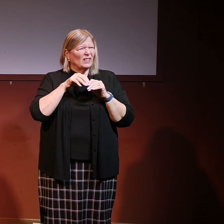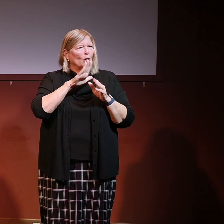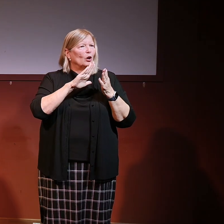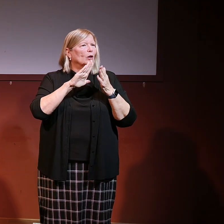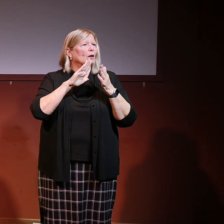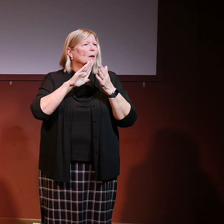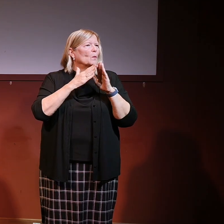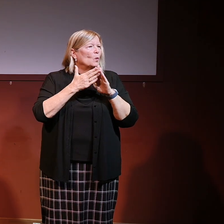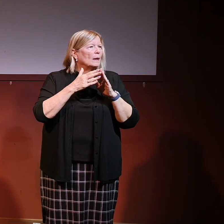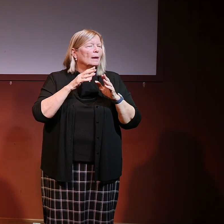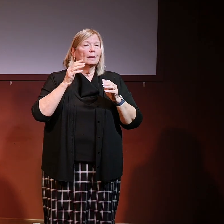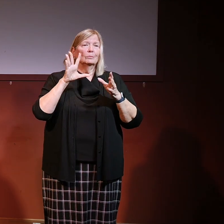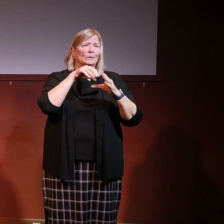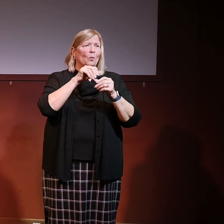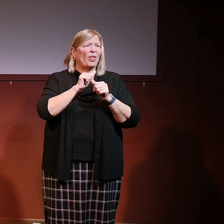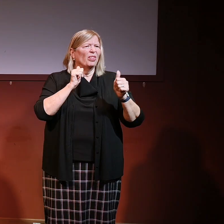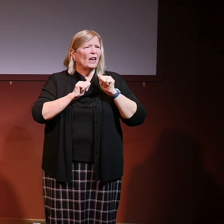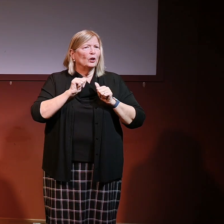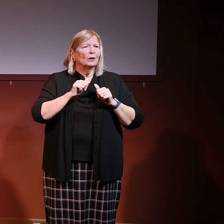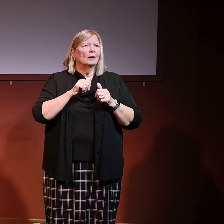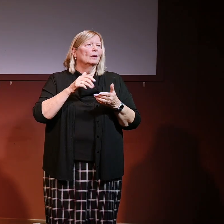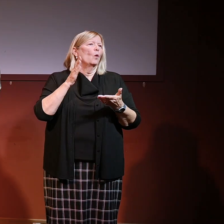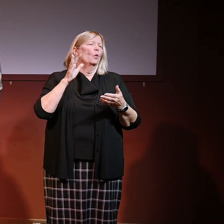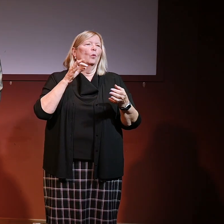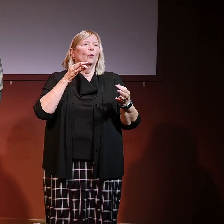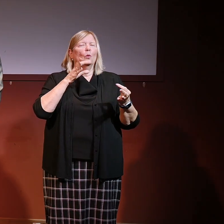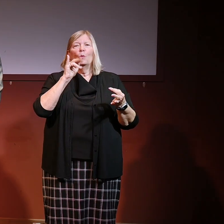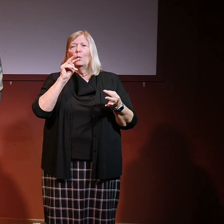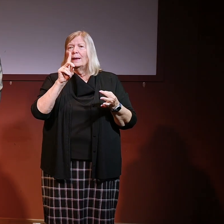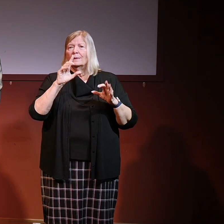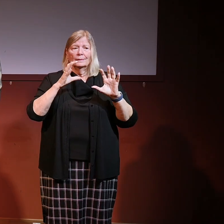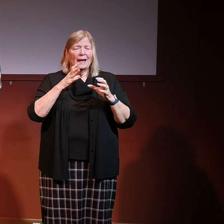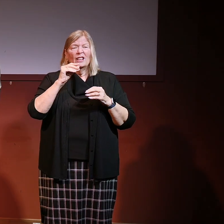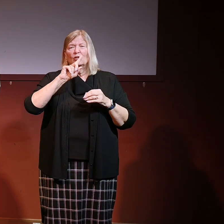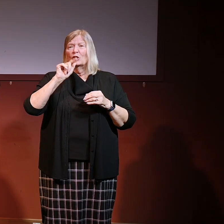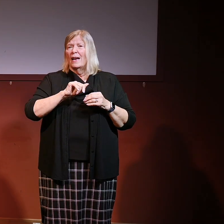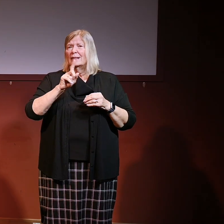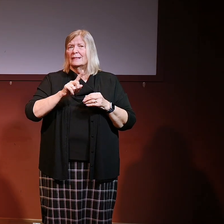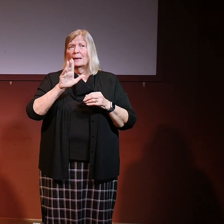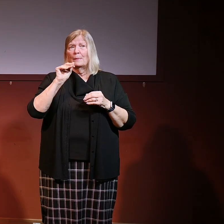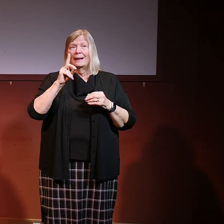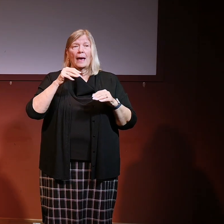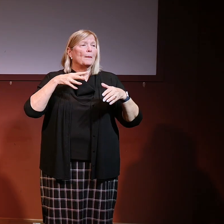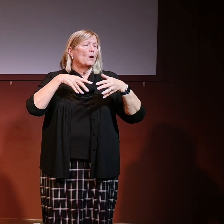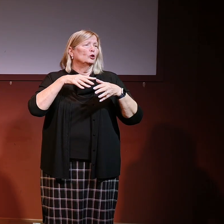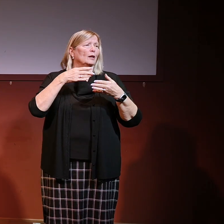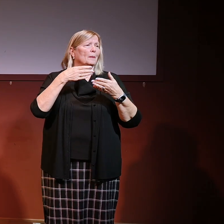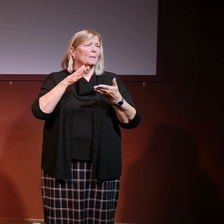community, participating in the theater, wind ensemble, jazz band, and marching band at River